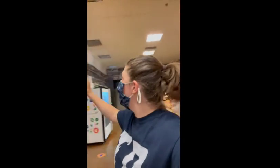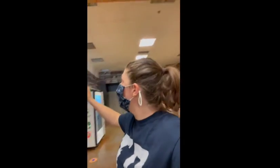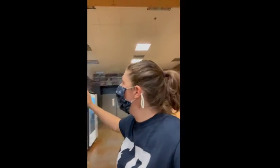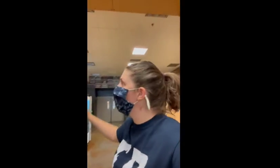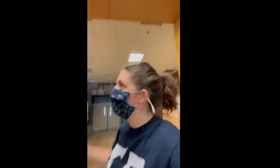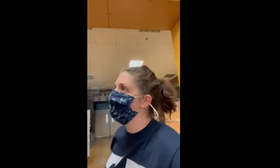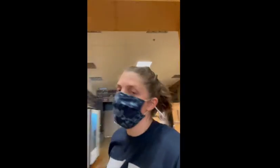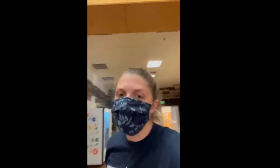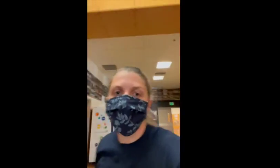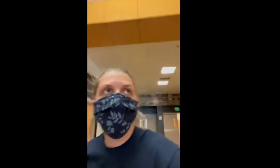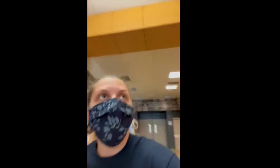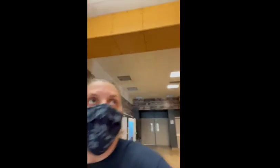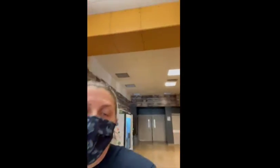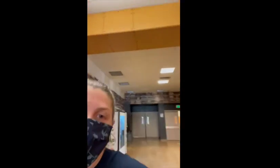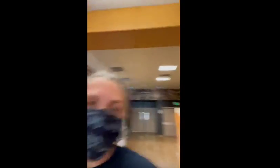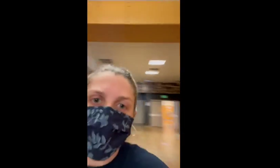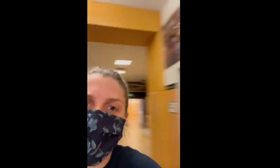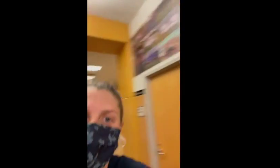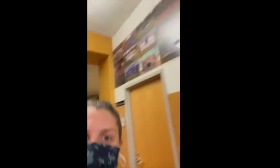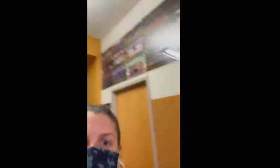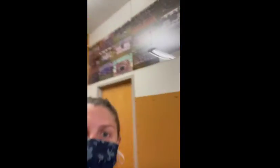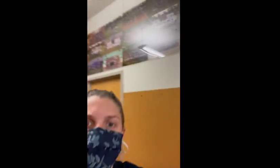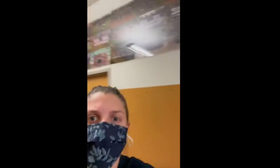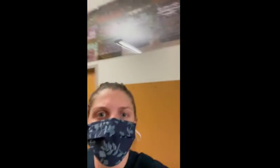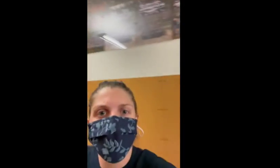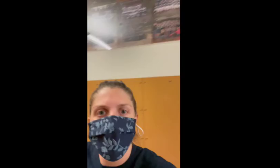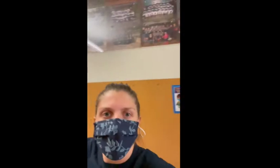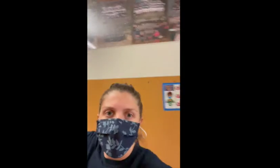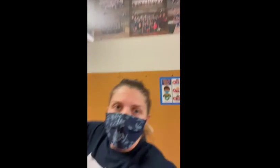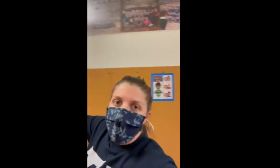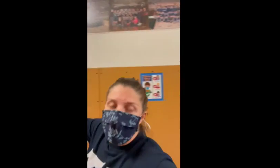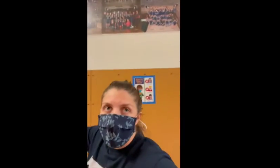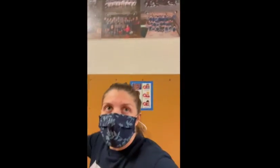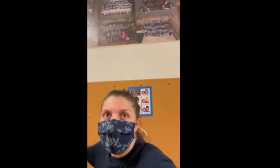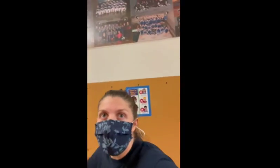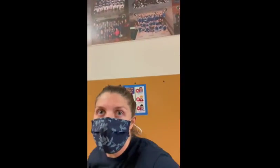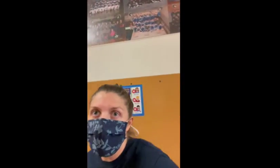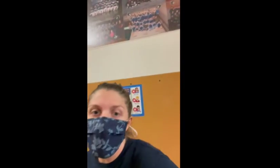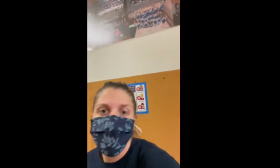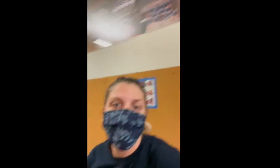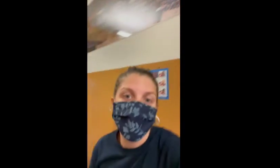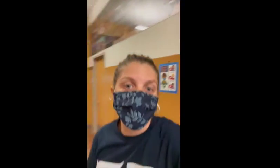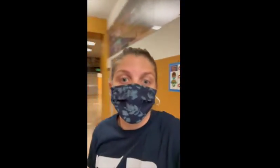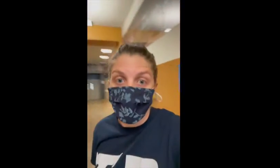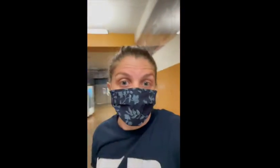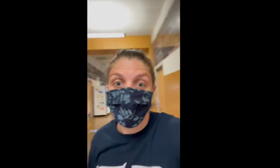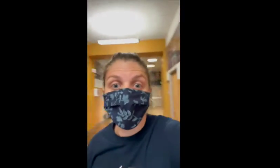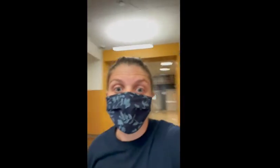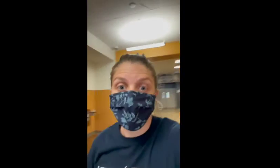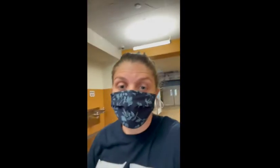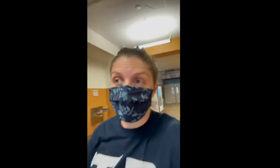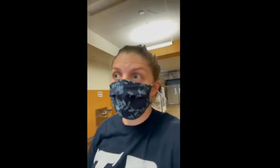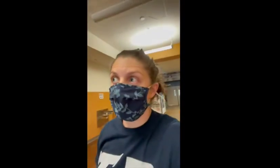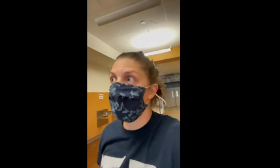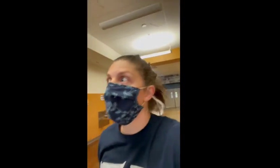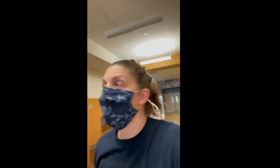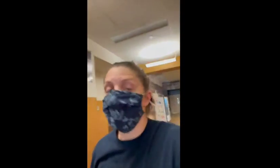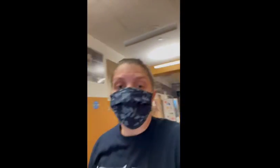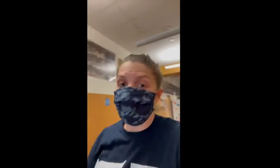all the pictures of teams that have been at Beamer from